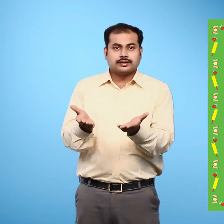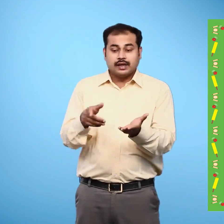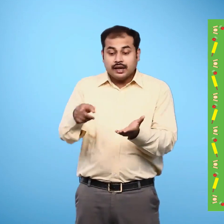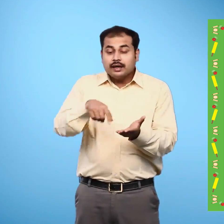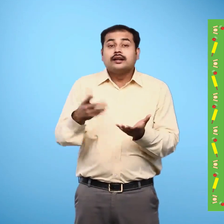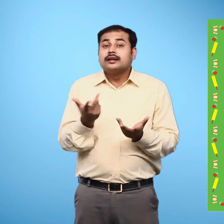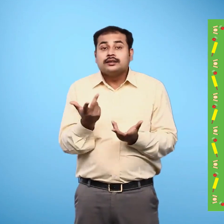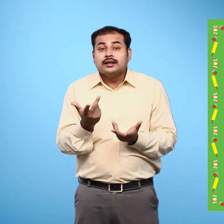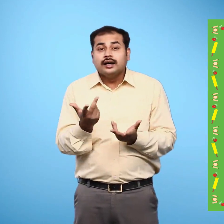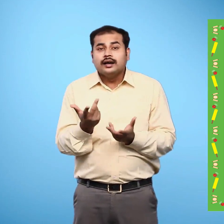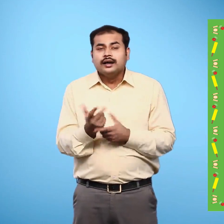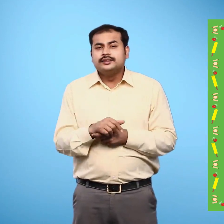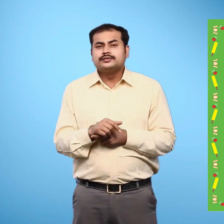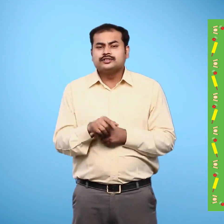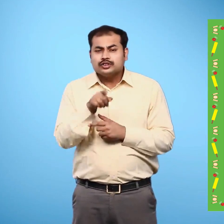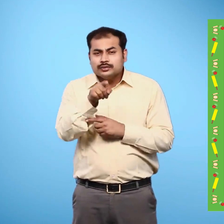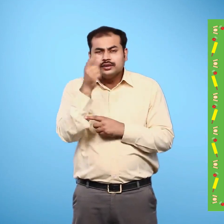different objects.